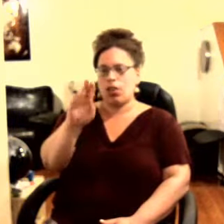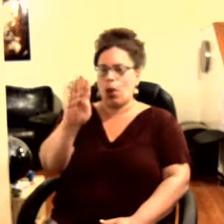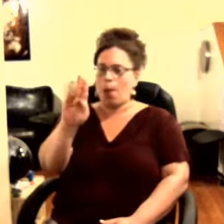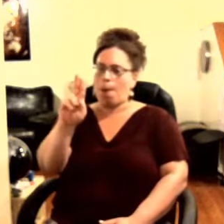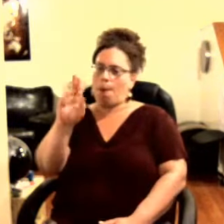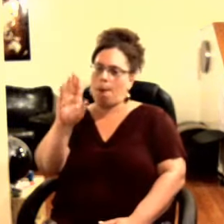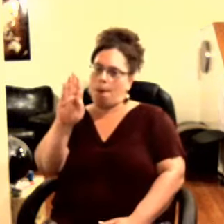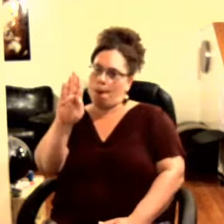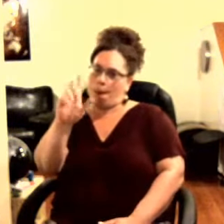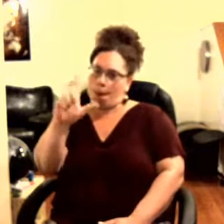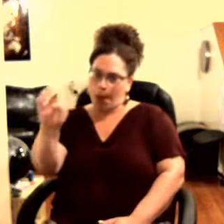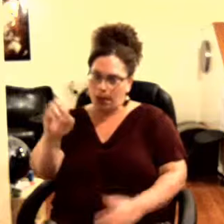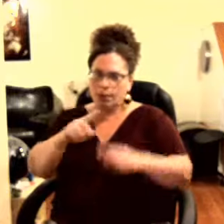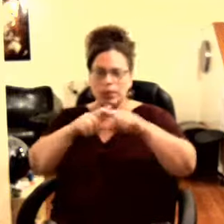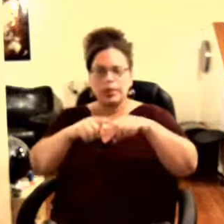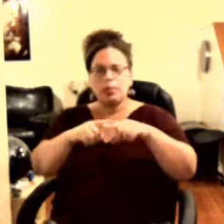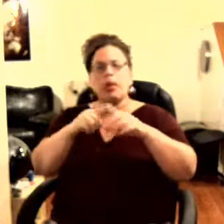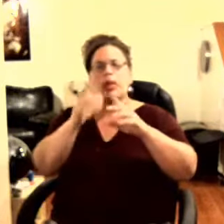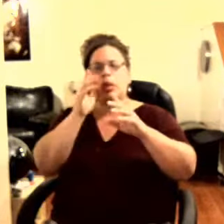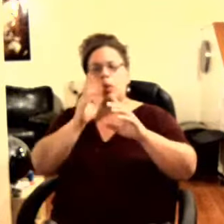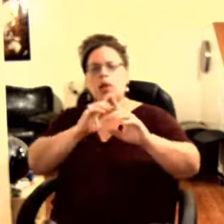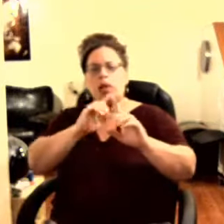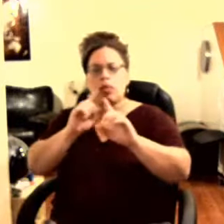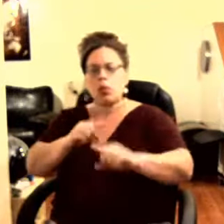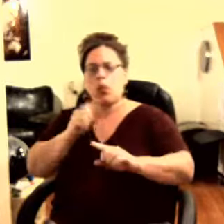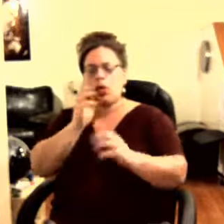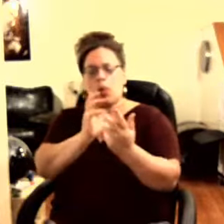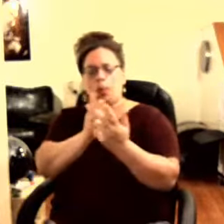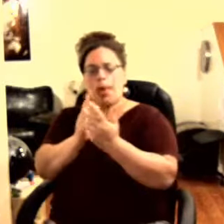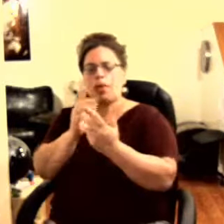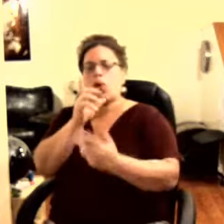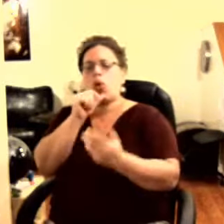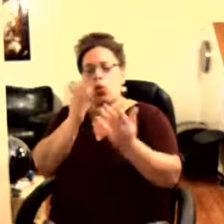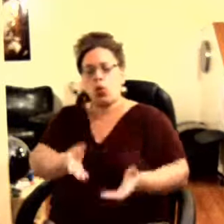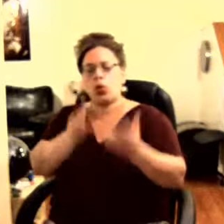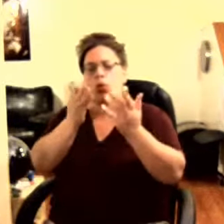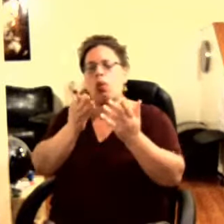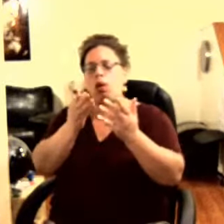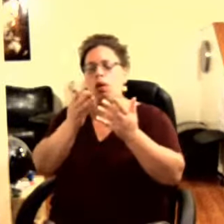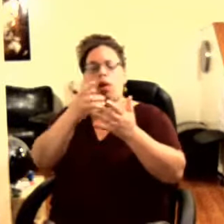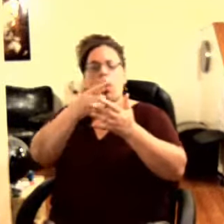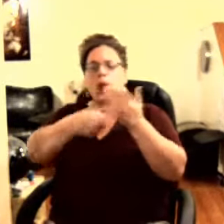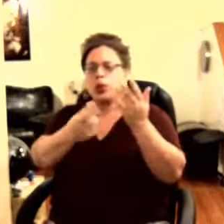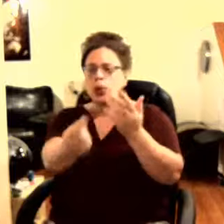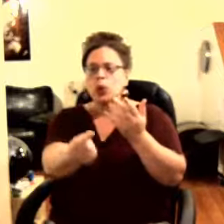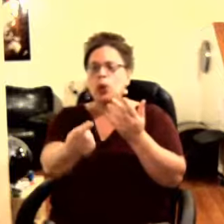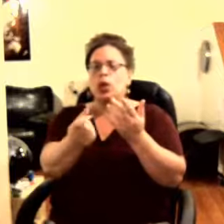do. But the thing is that you don't decide what gets in. And more importantly, you don't actually